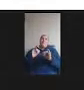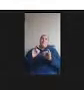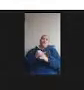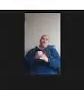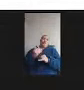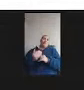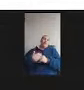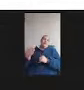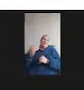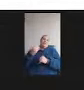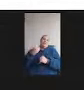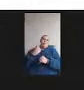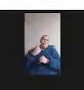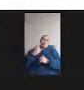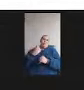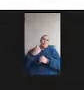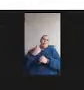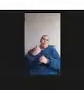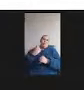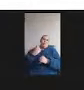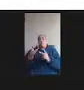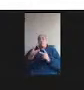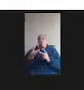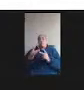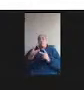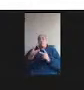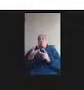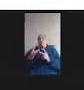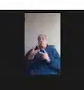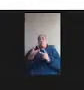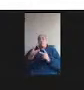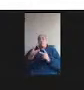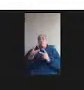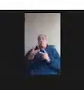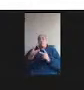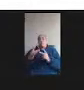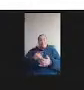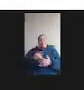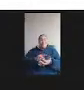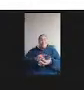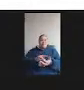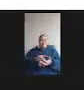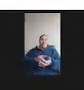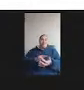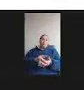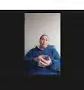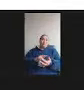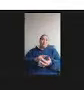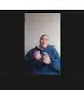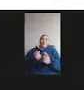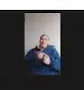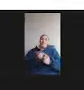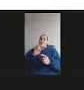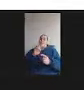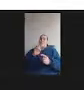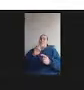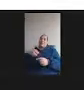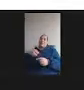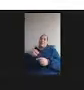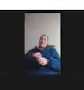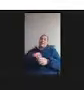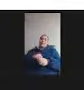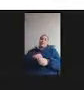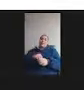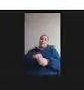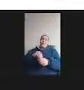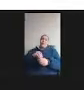Number two, when we fill the vacancy today and that vacancy has been filled by somebody internal into the institution,